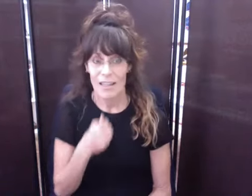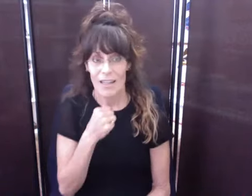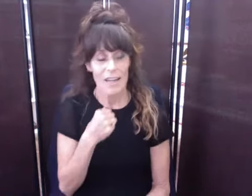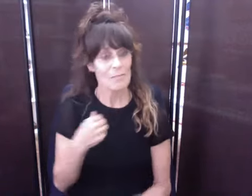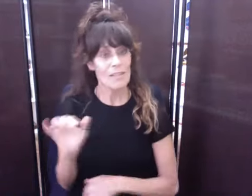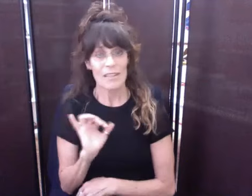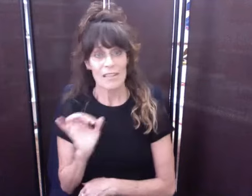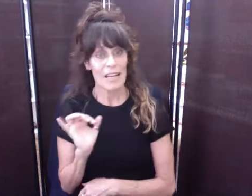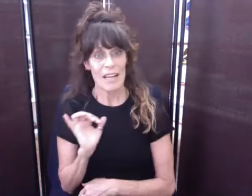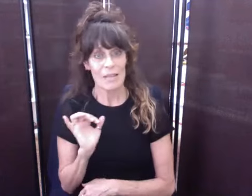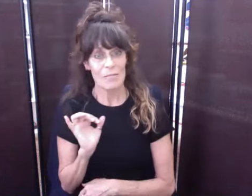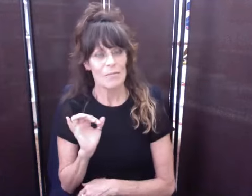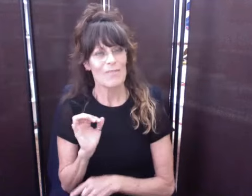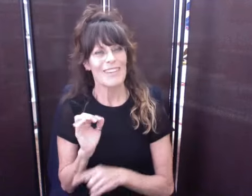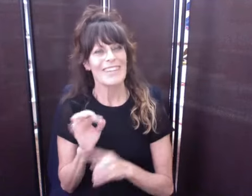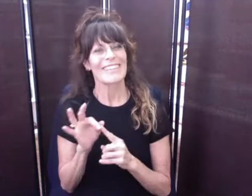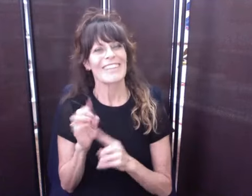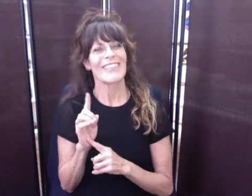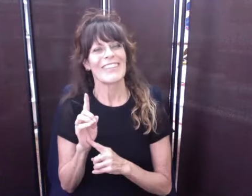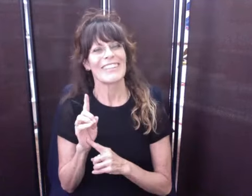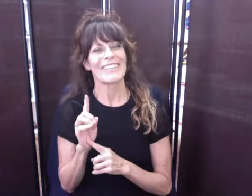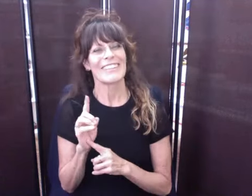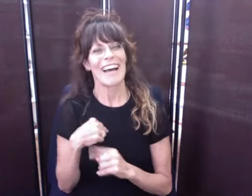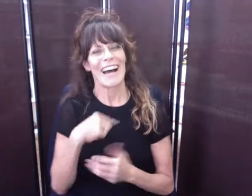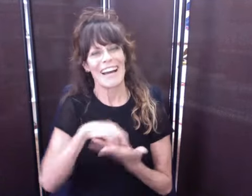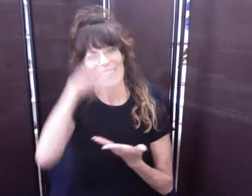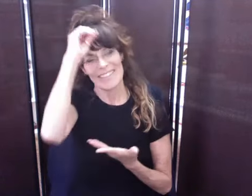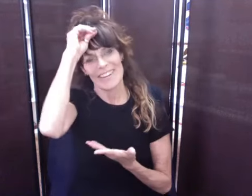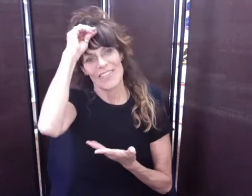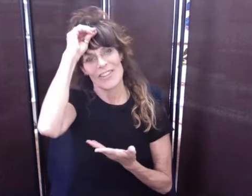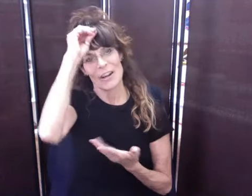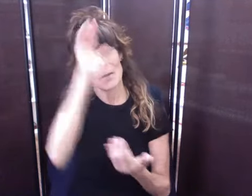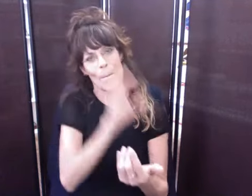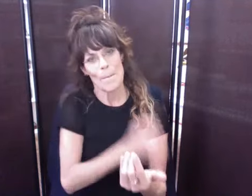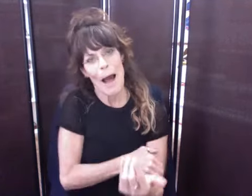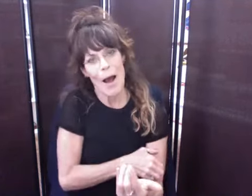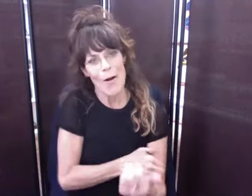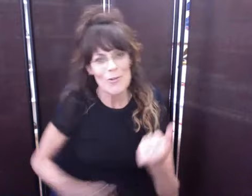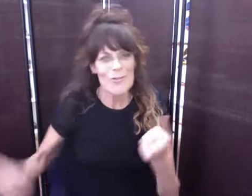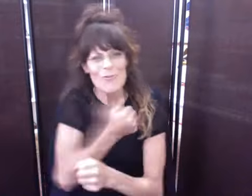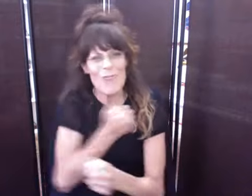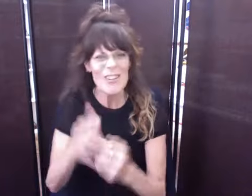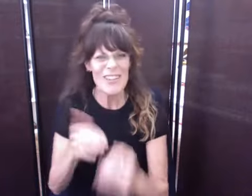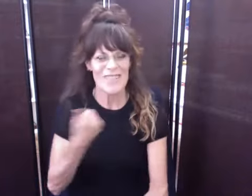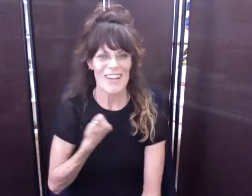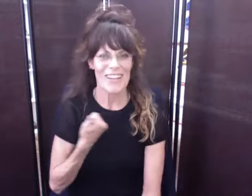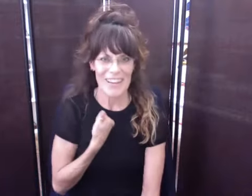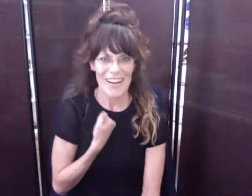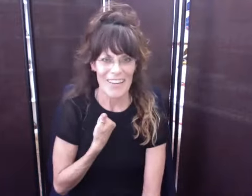for one thing. I've discovered a power greater than myself who was around me the whole time. I just didn't know how to tap into